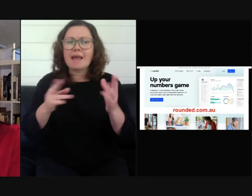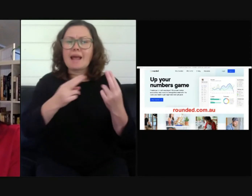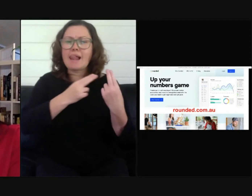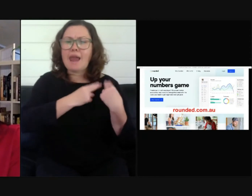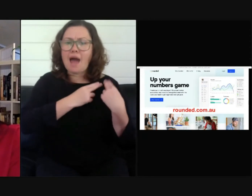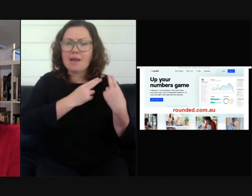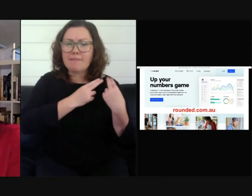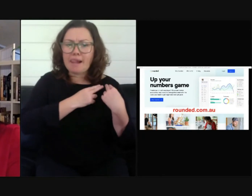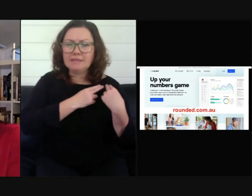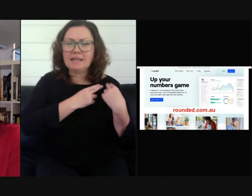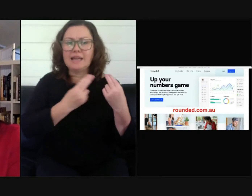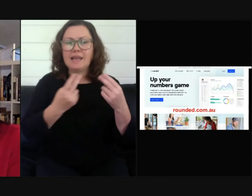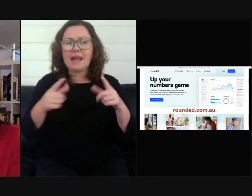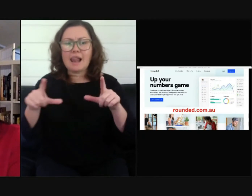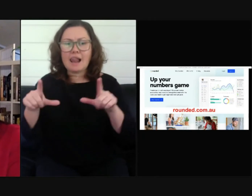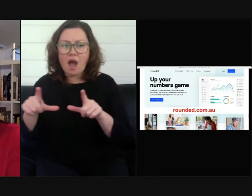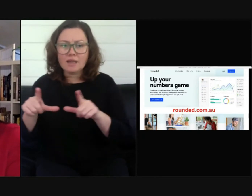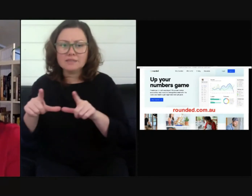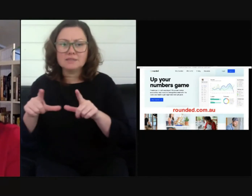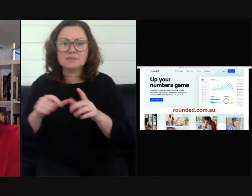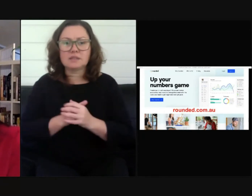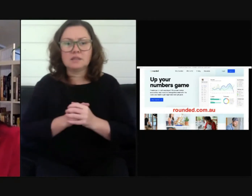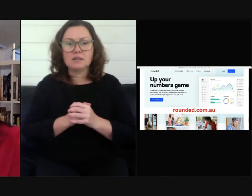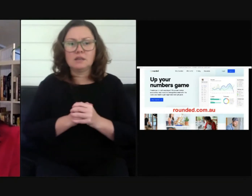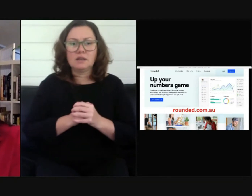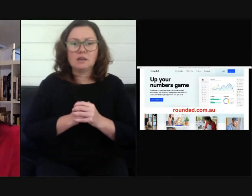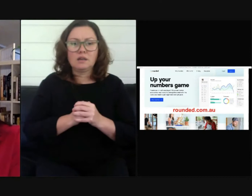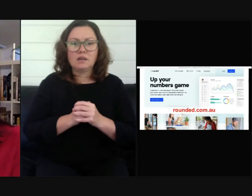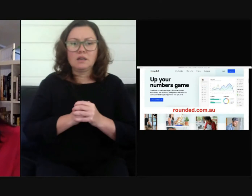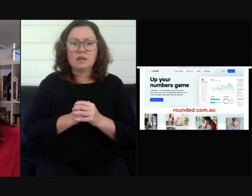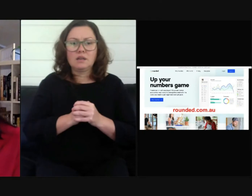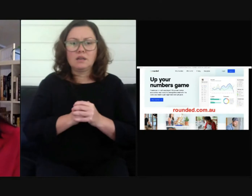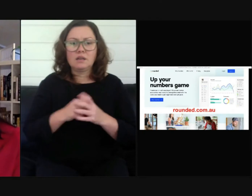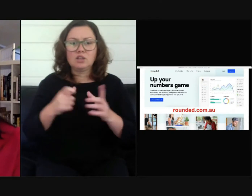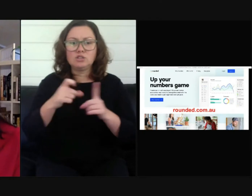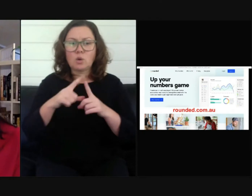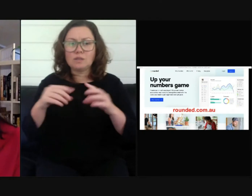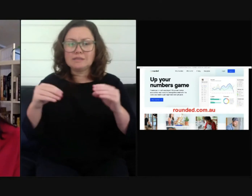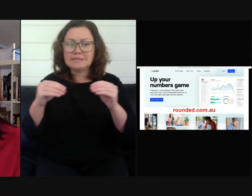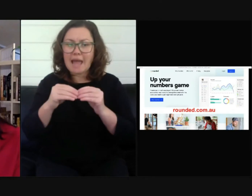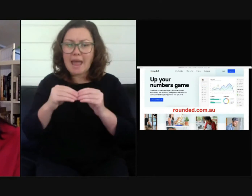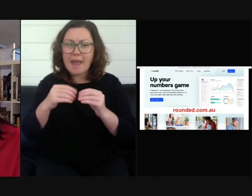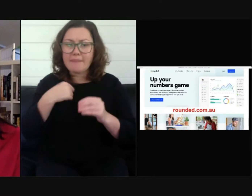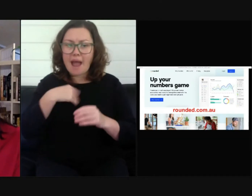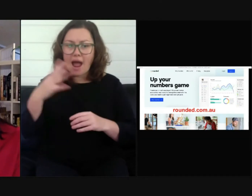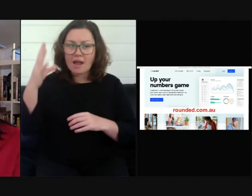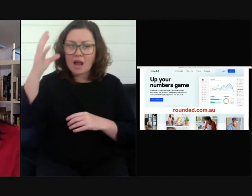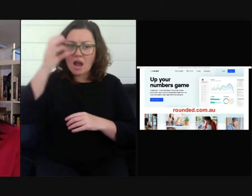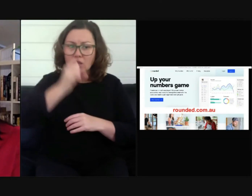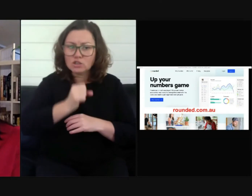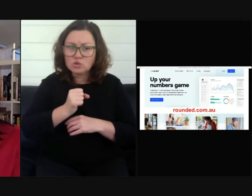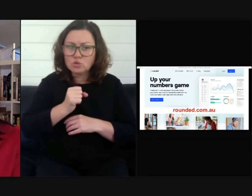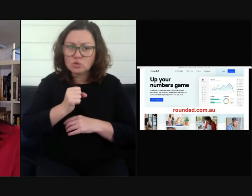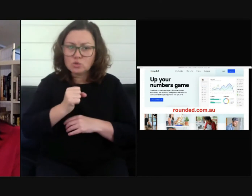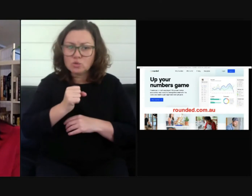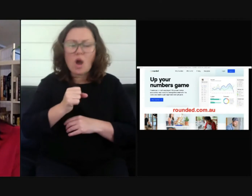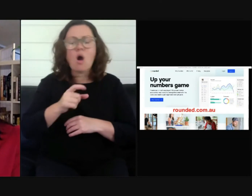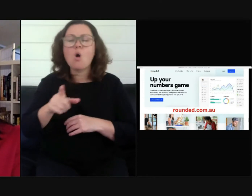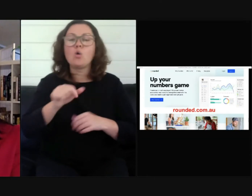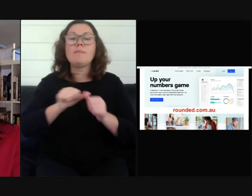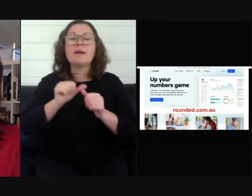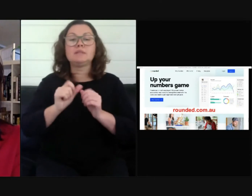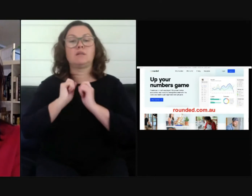debit. So Dev, I'm assuming that you've been able to do that. Really do go and talk to your insurance providers and to